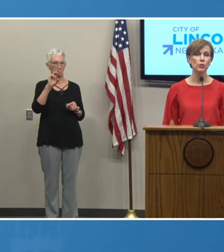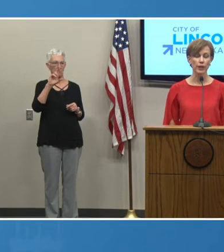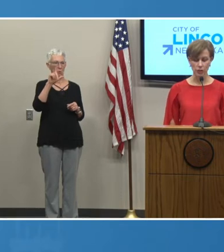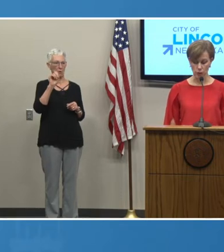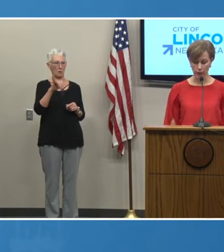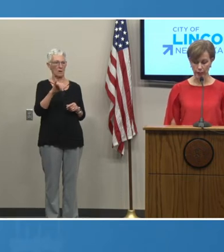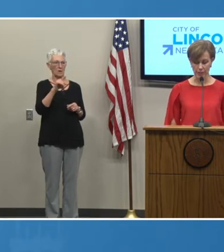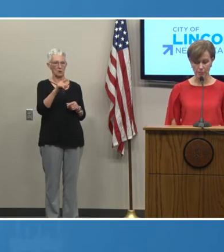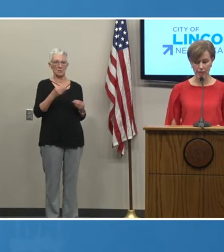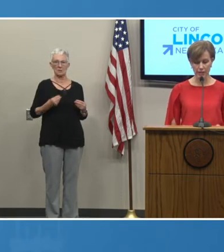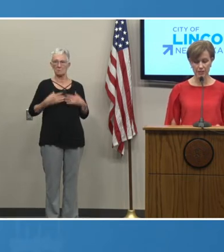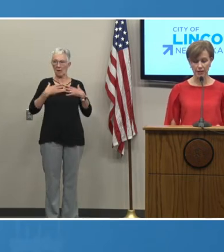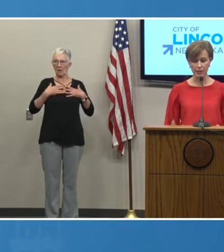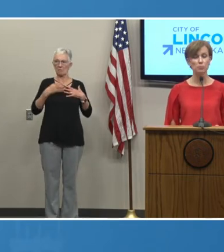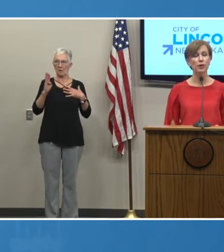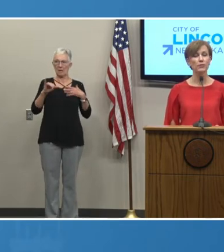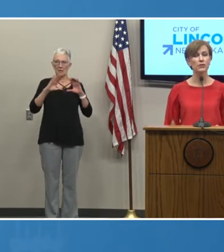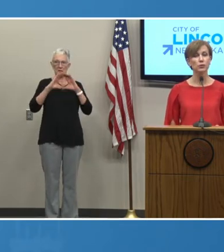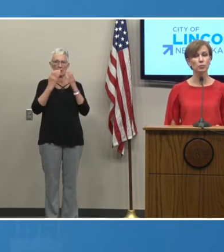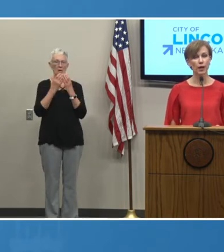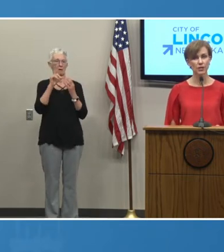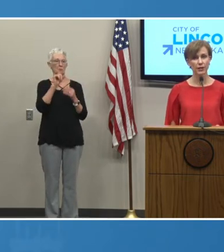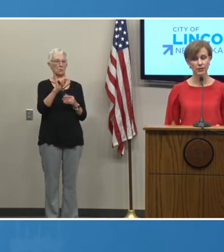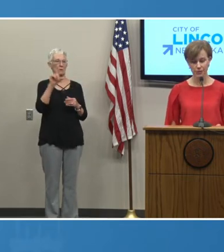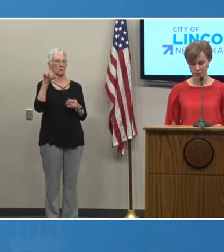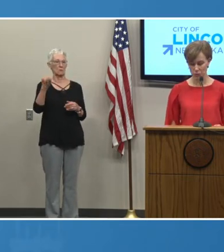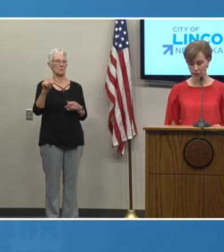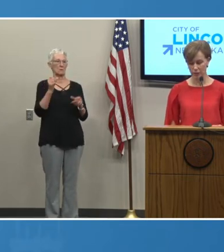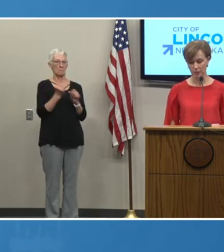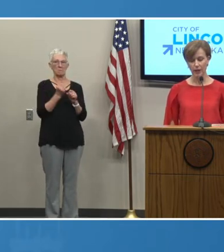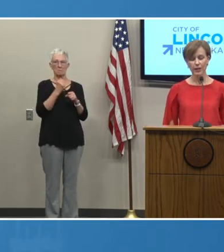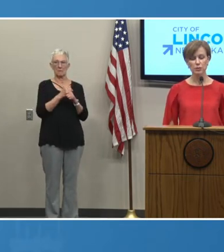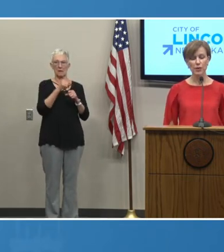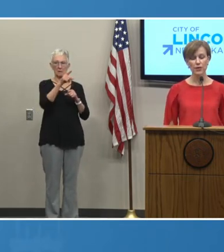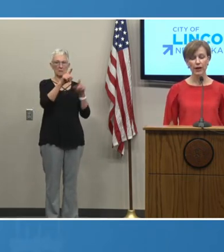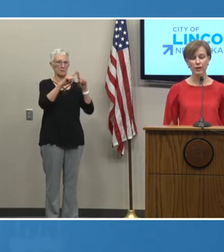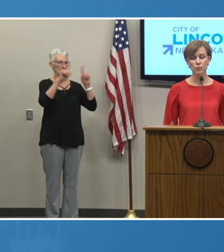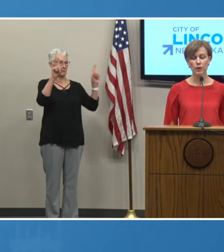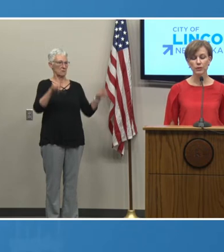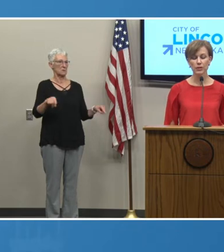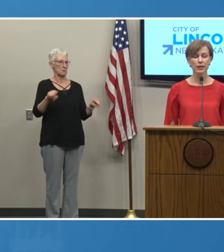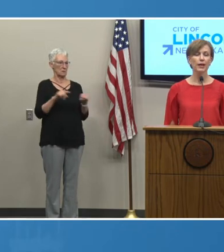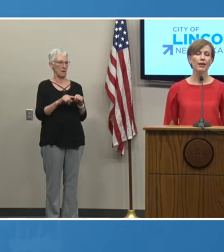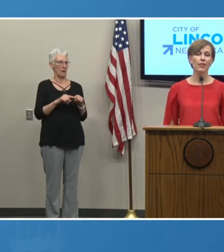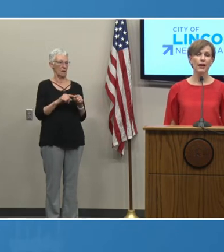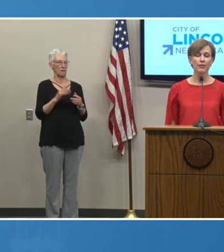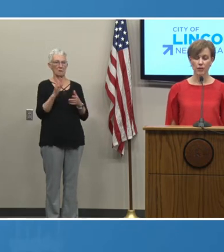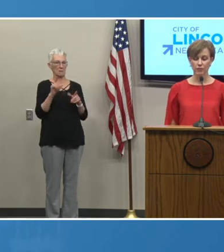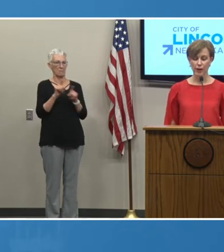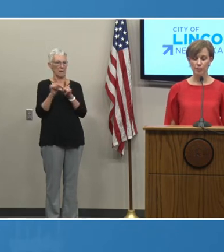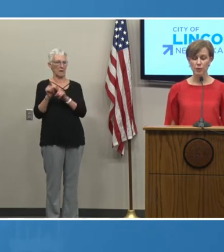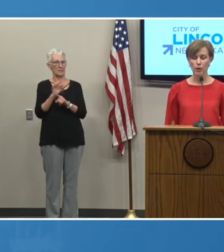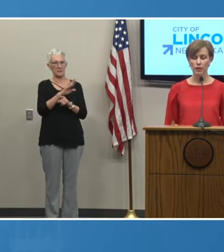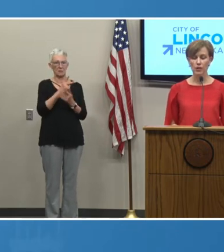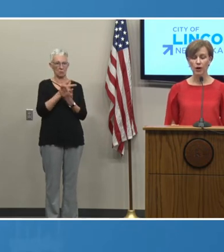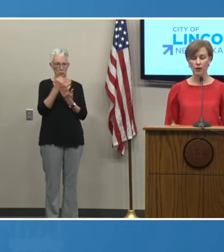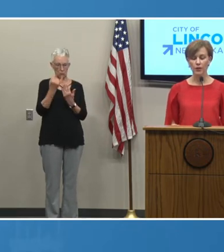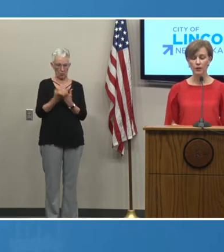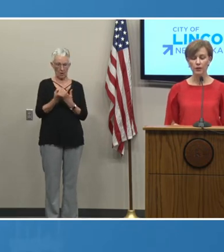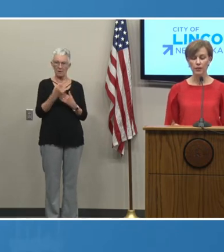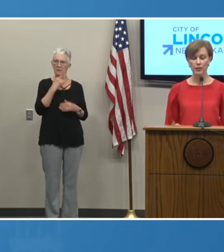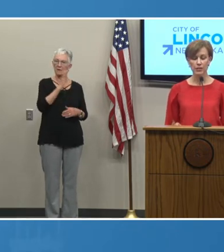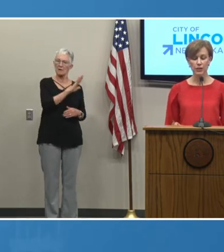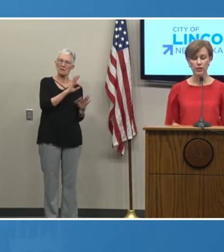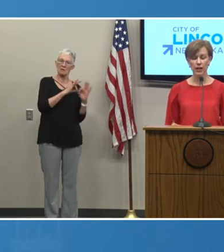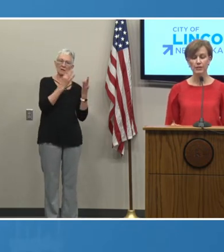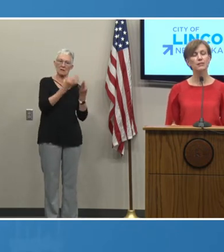class of 2020 to make this sign as part of a school project earlier this week. His mother, Anne, wrote that their family wanted to